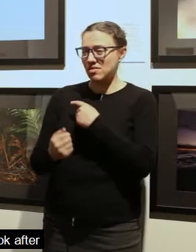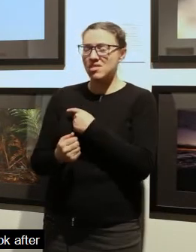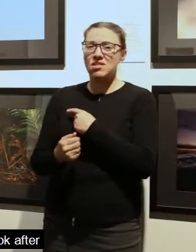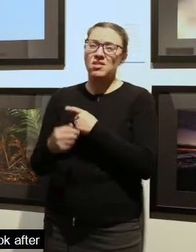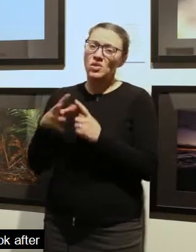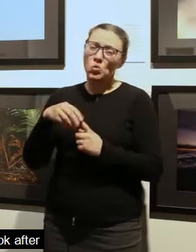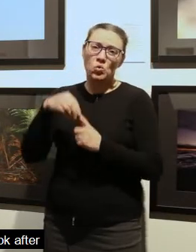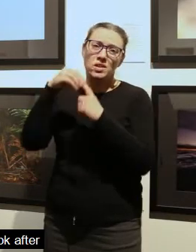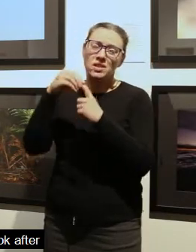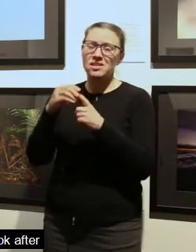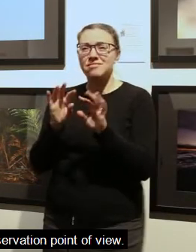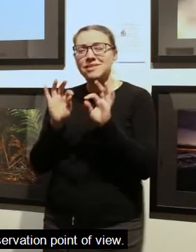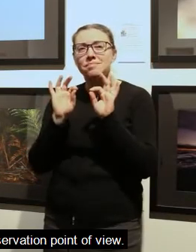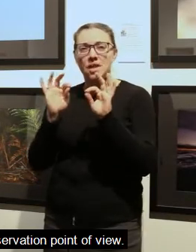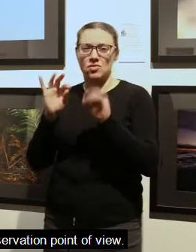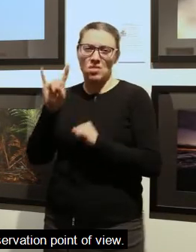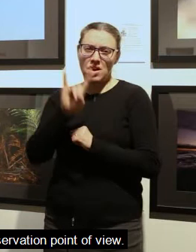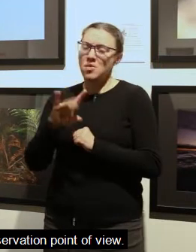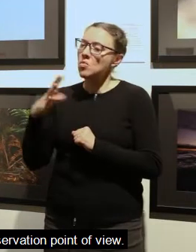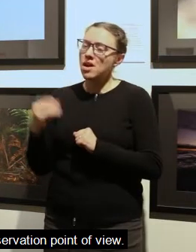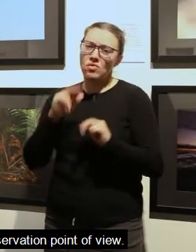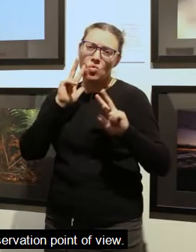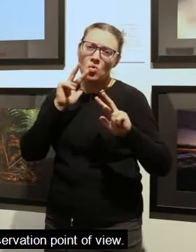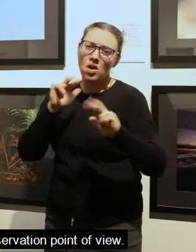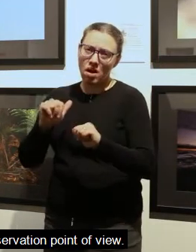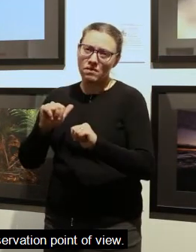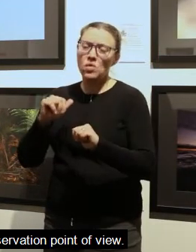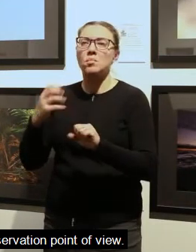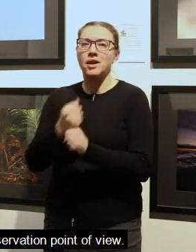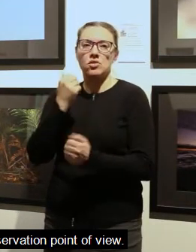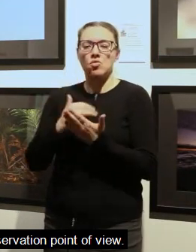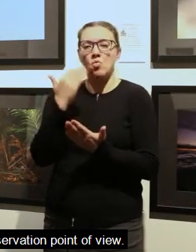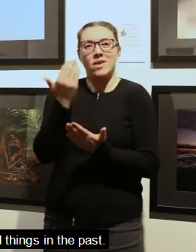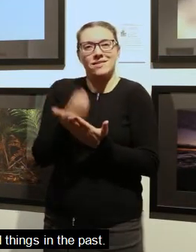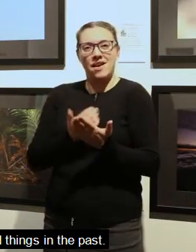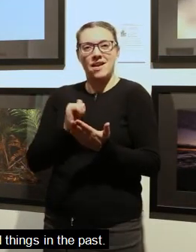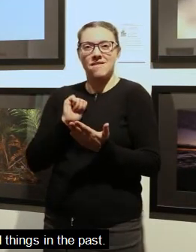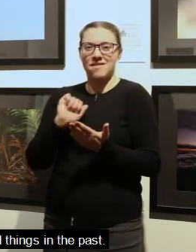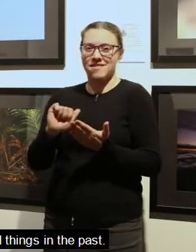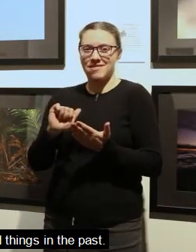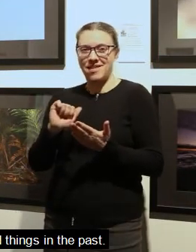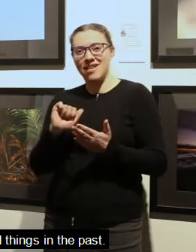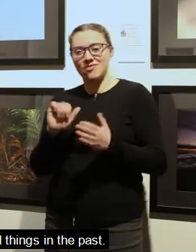animals that we have to look after and really get behind from a conservation point of view. So